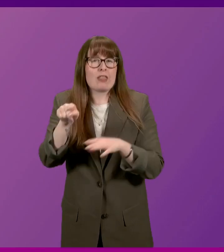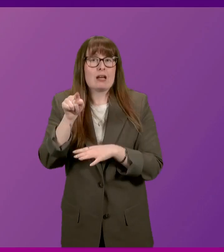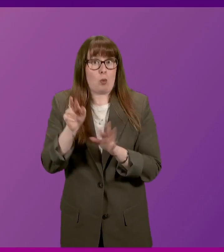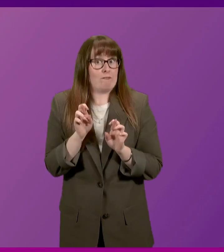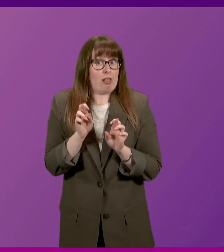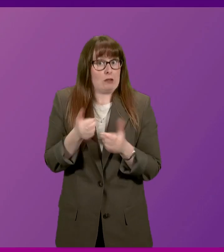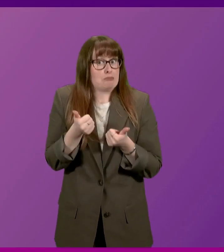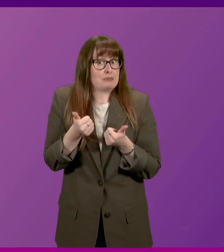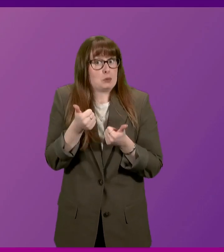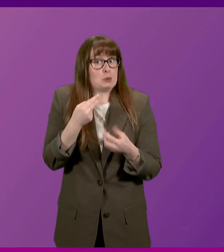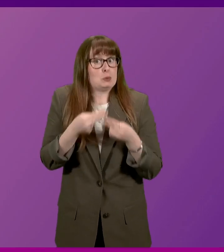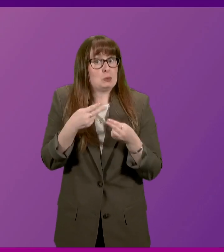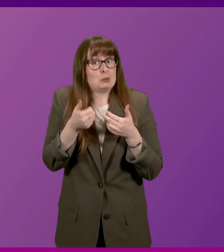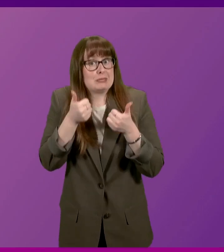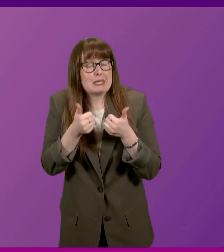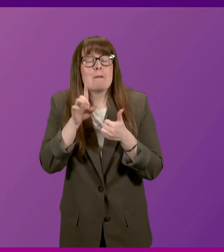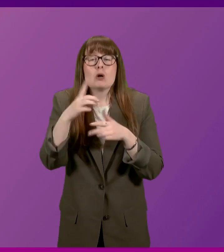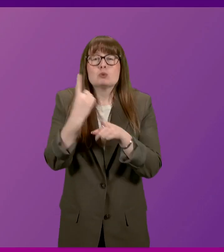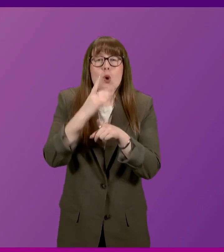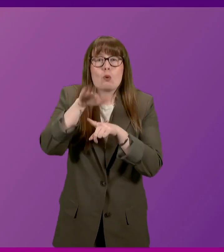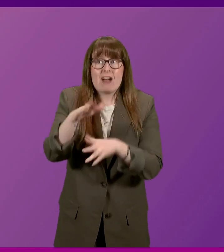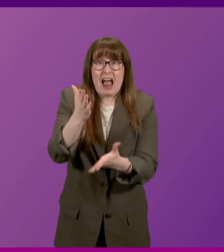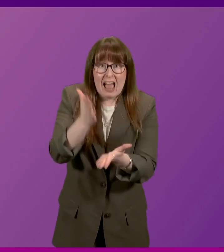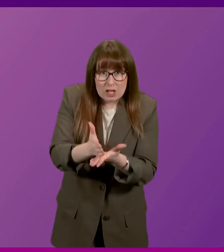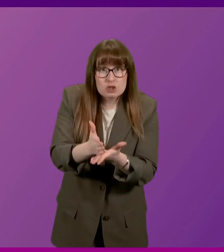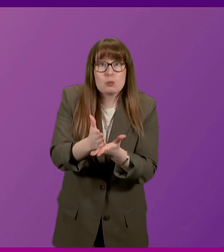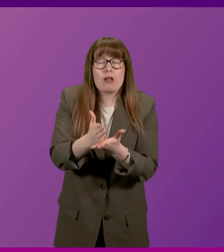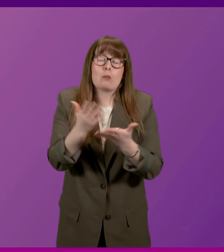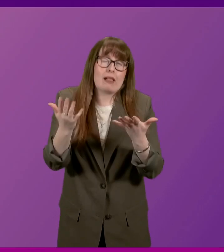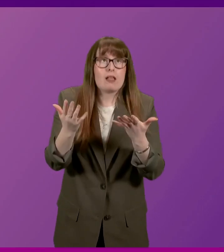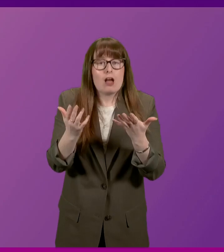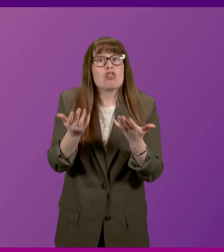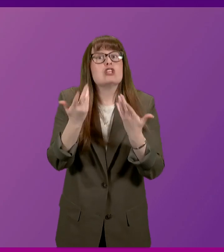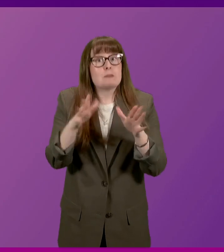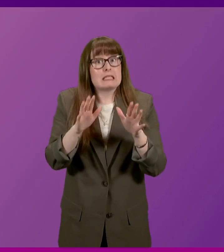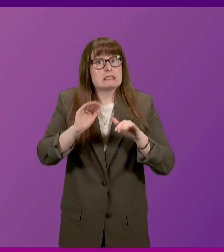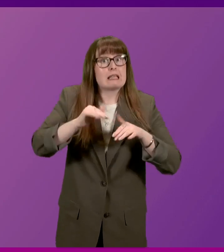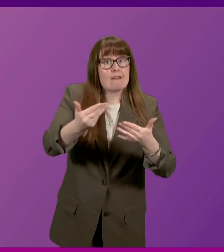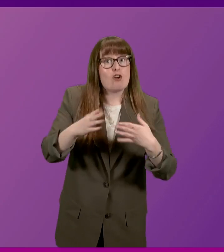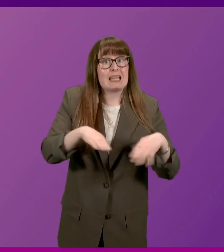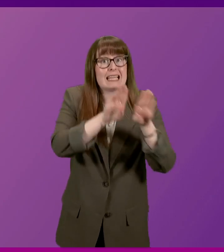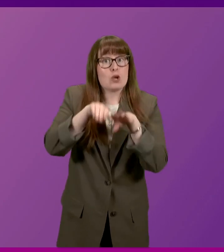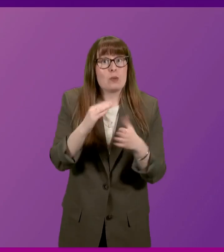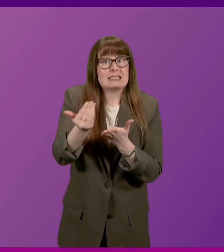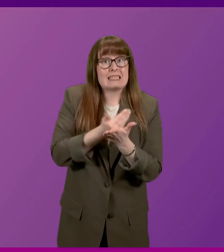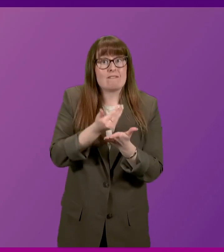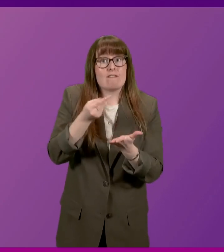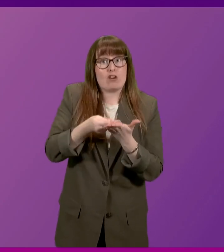hopeful. But in terms of actual, and there has been some delivery in Equally Safe